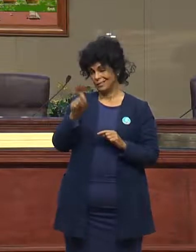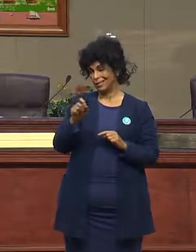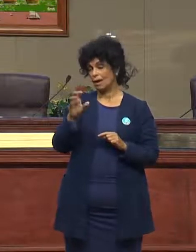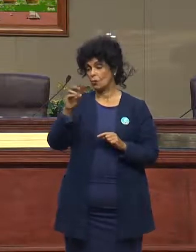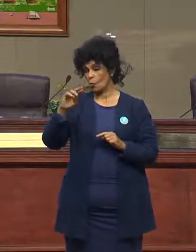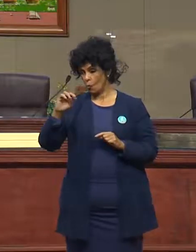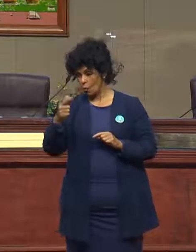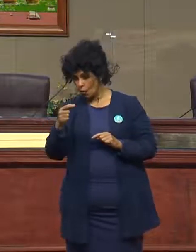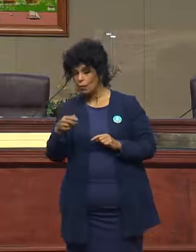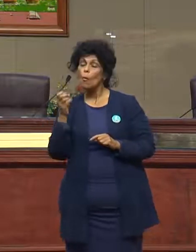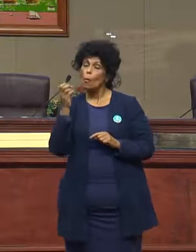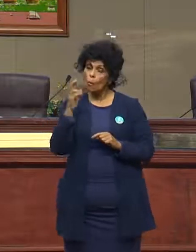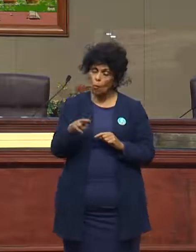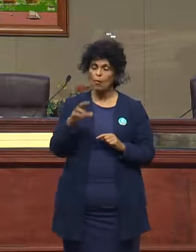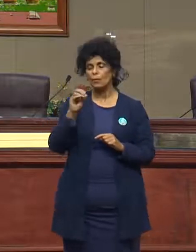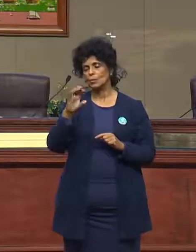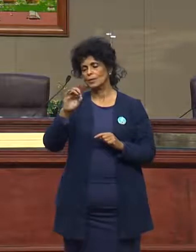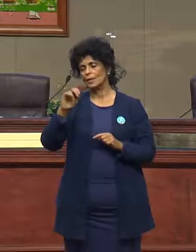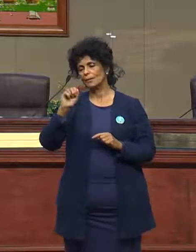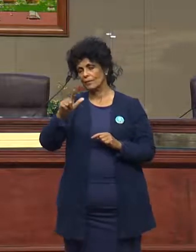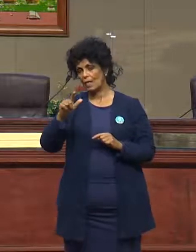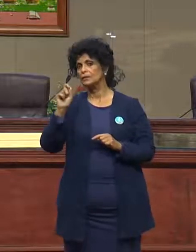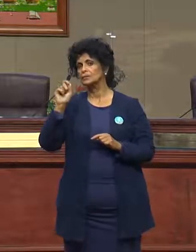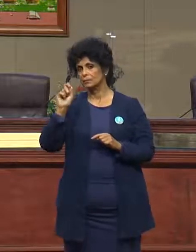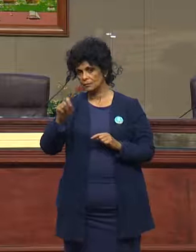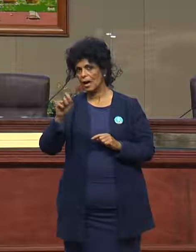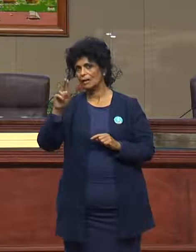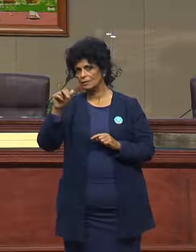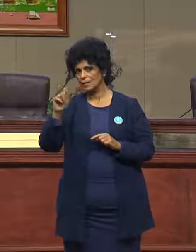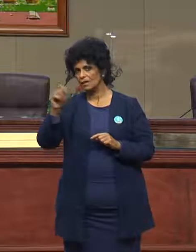ocfl.net/vaccine websites for additional information.